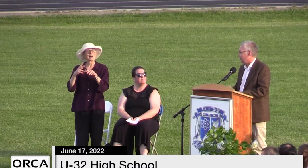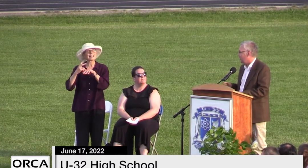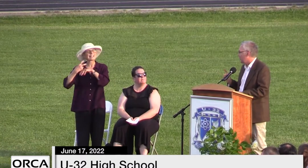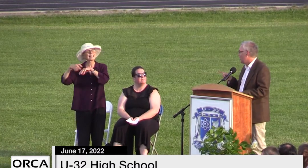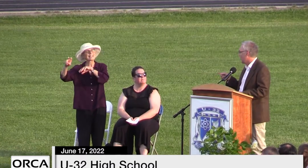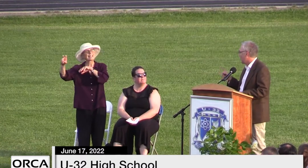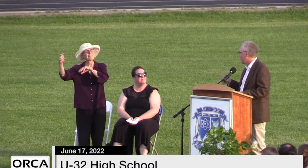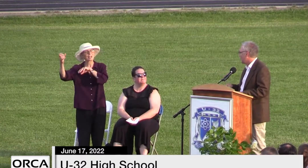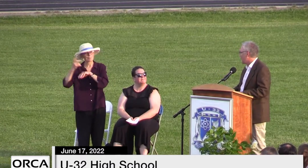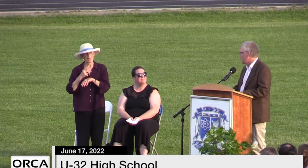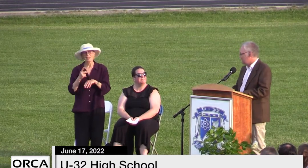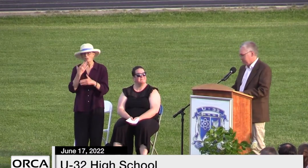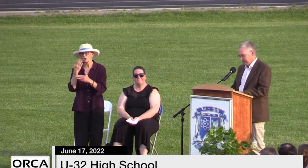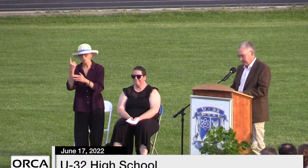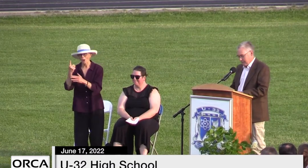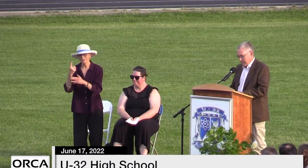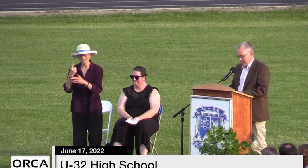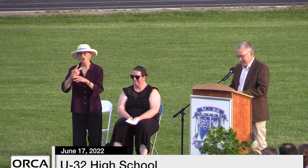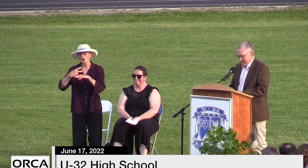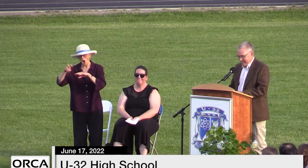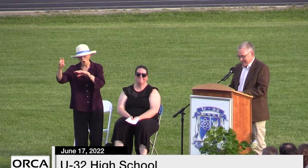back, that's a good one, I recommend that one.